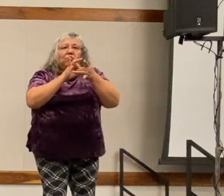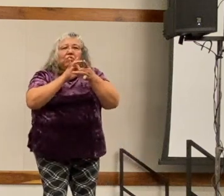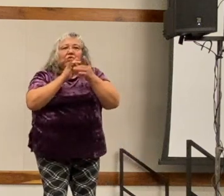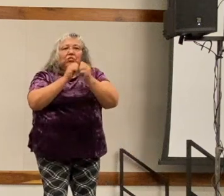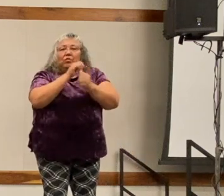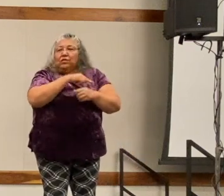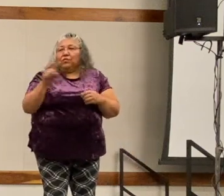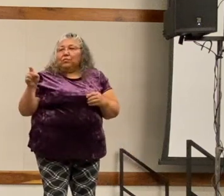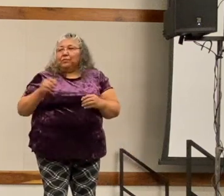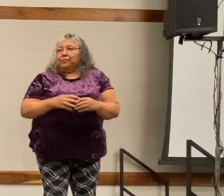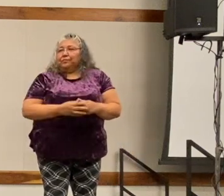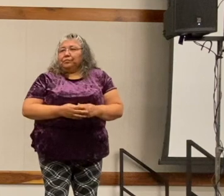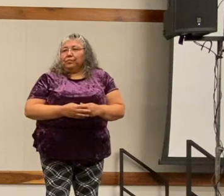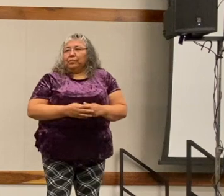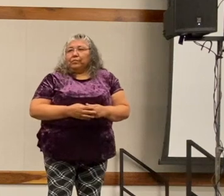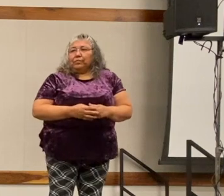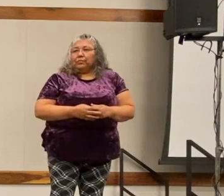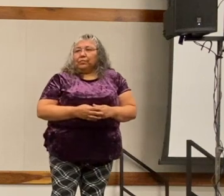Amen.